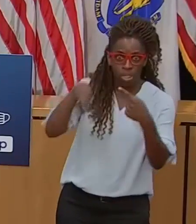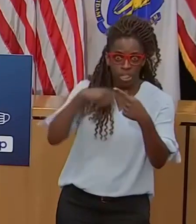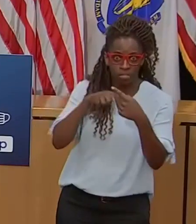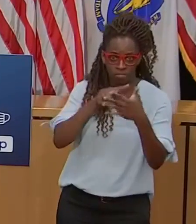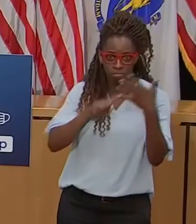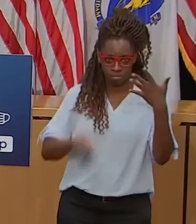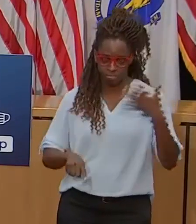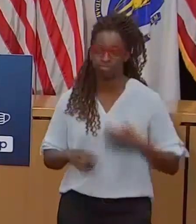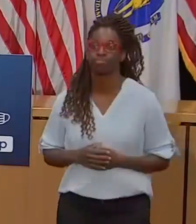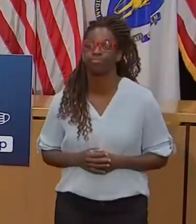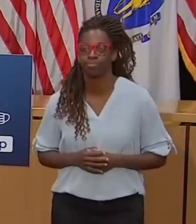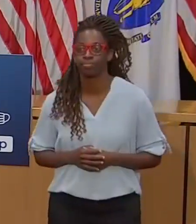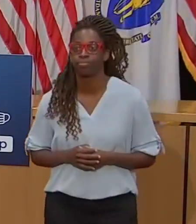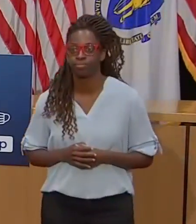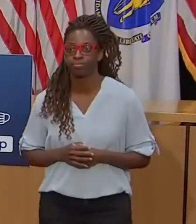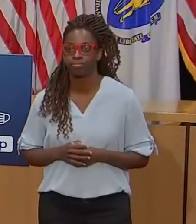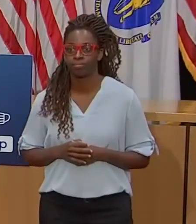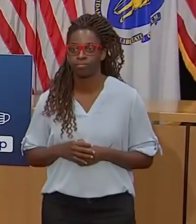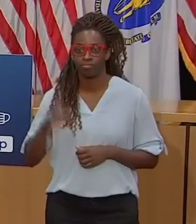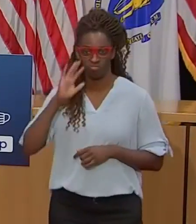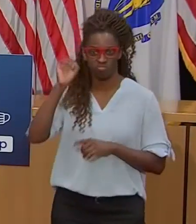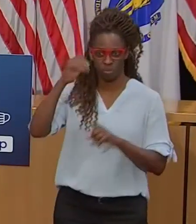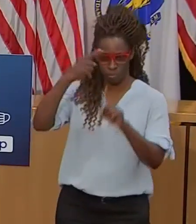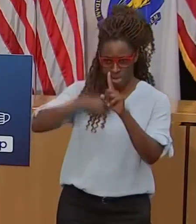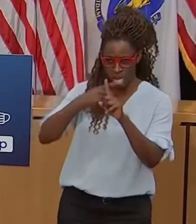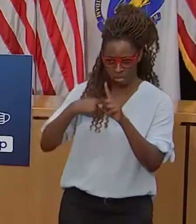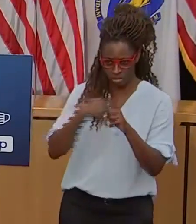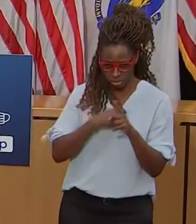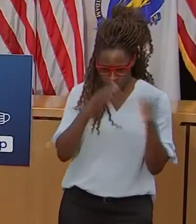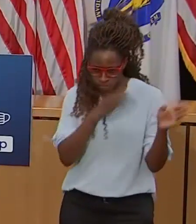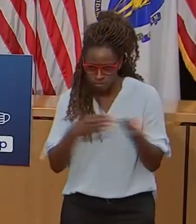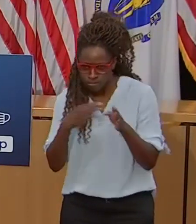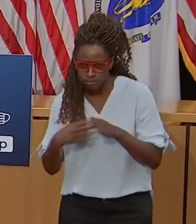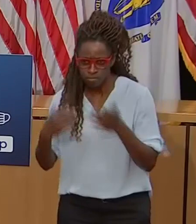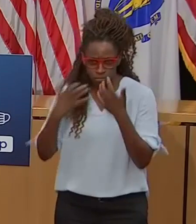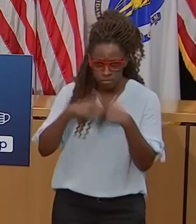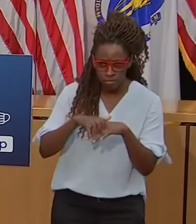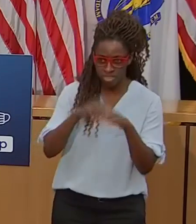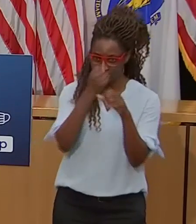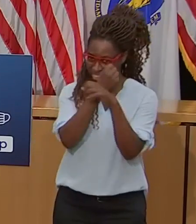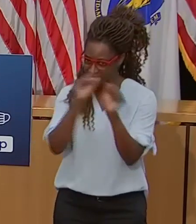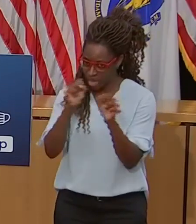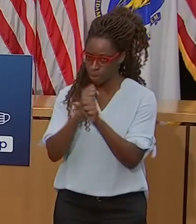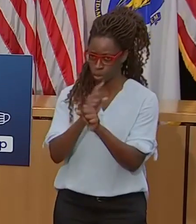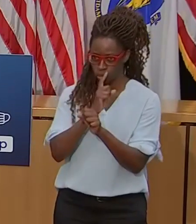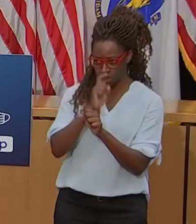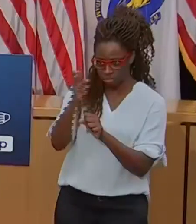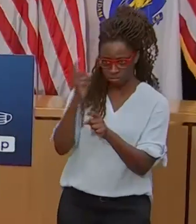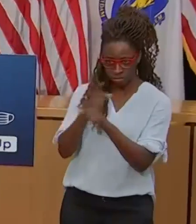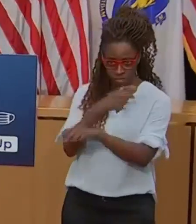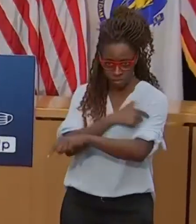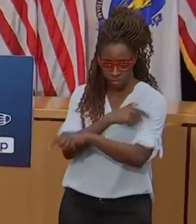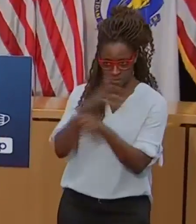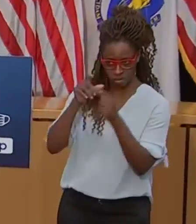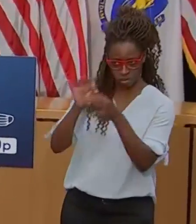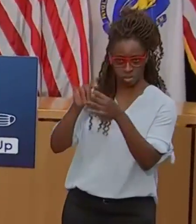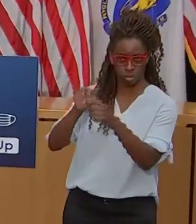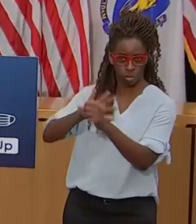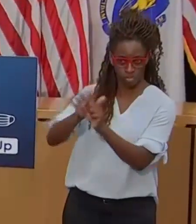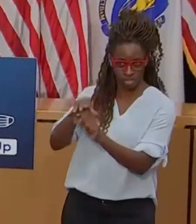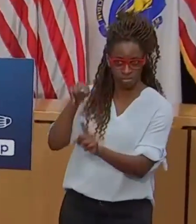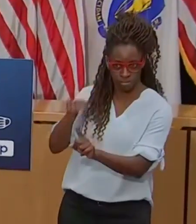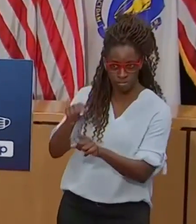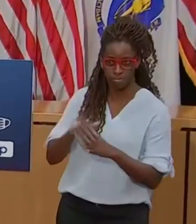For months, we've been preparing for the safe, equitable, and efficient distribution of a COVID-19 vaccine once it is authorized